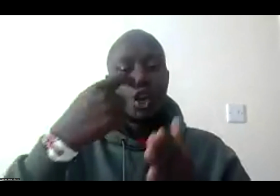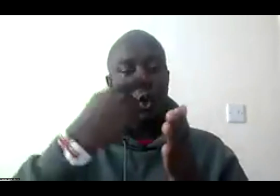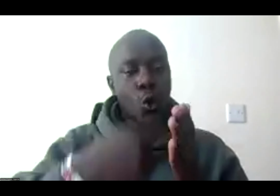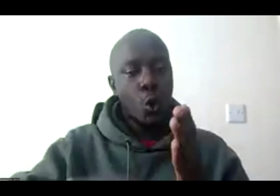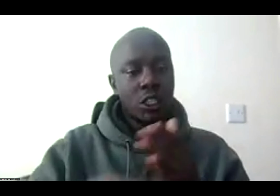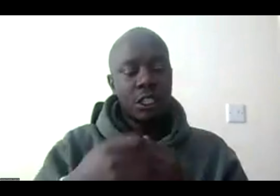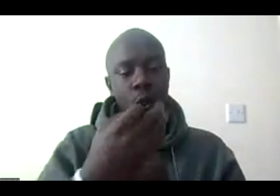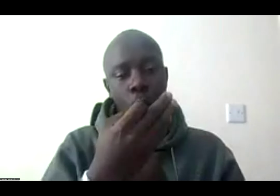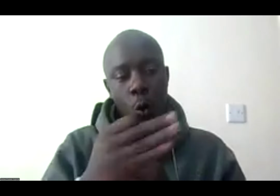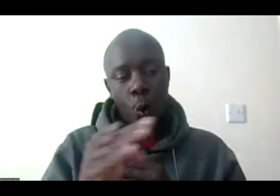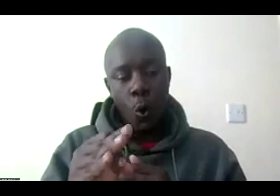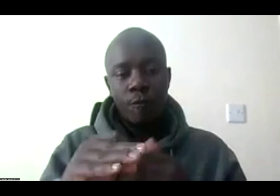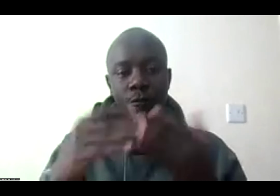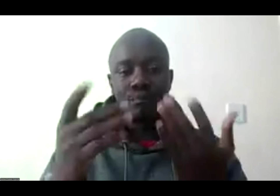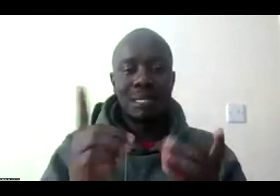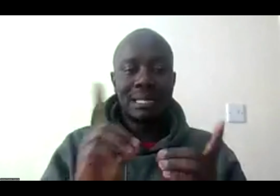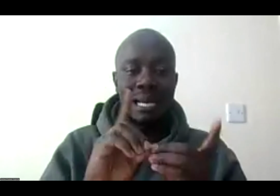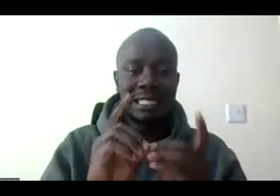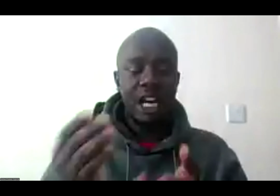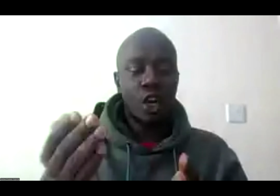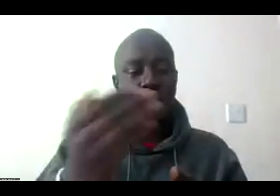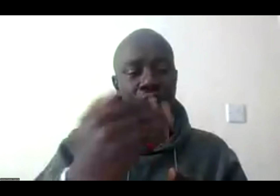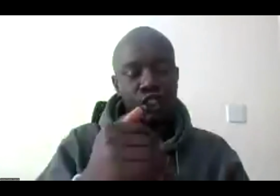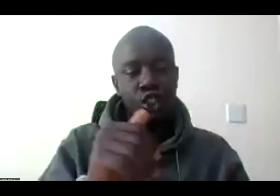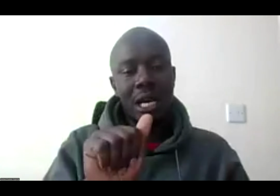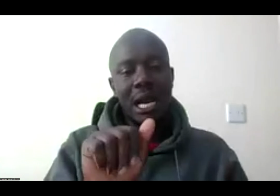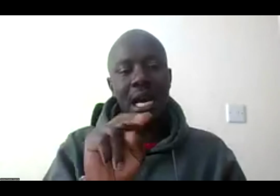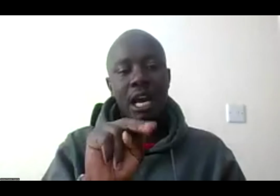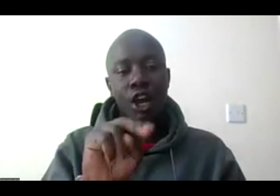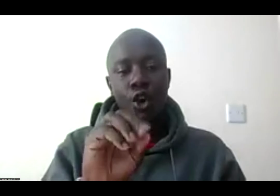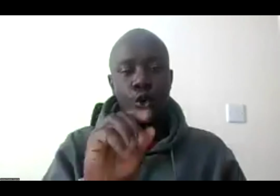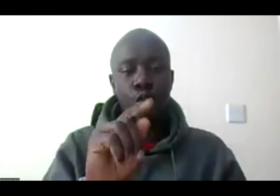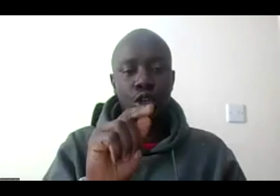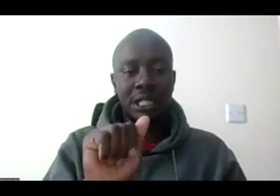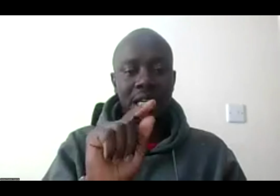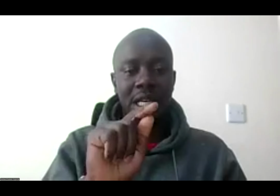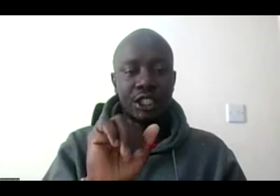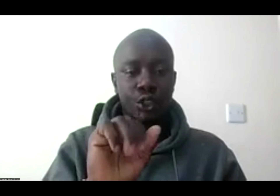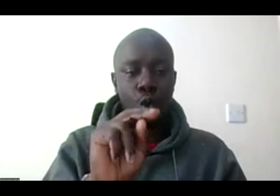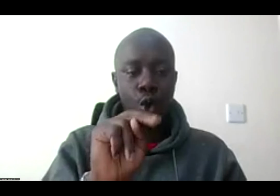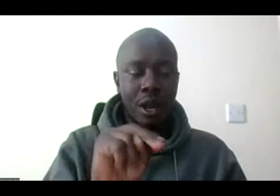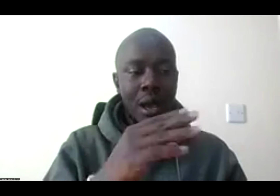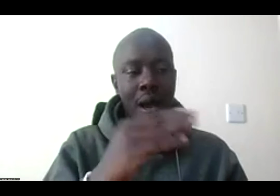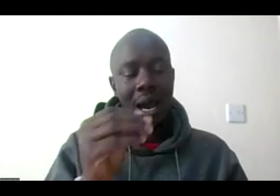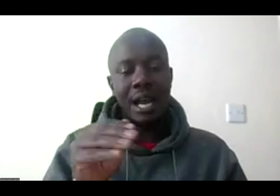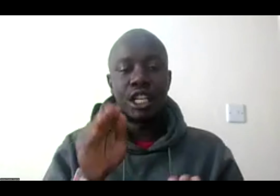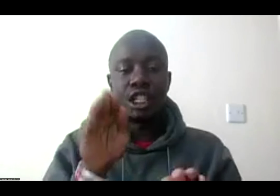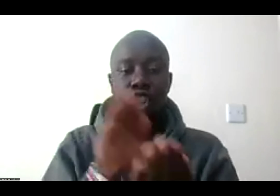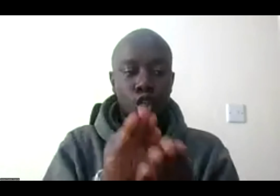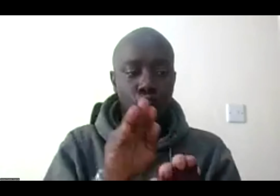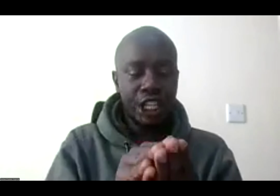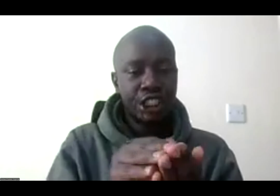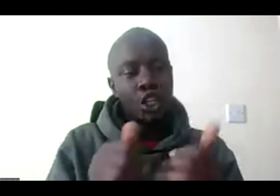And also we have high costs associated with data collection and